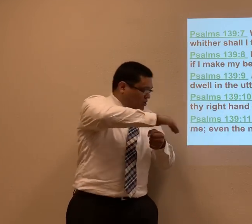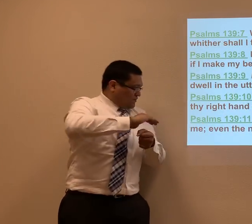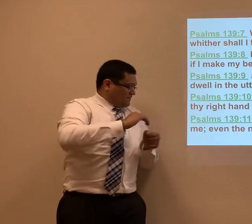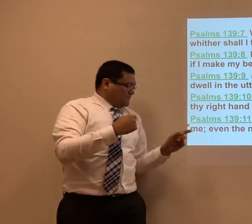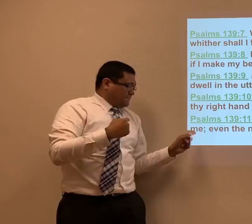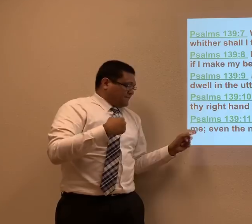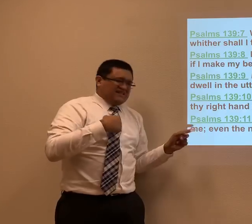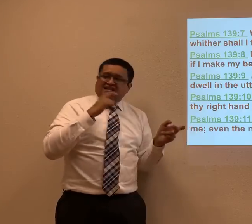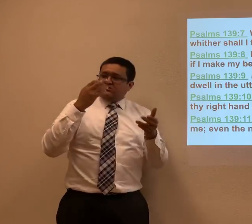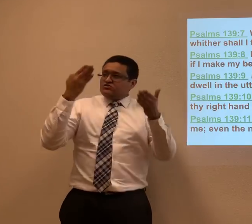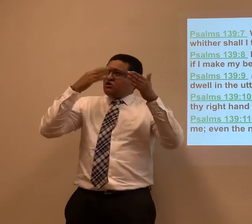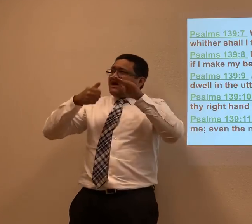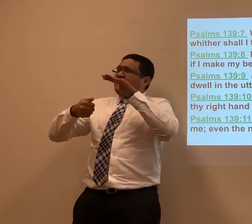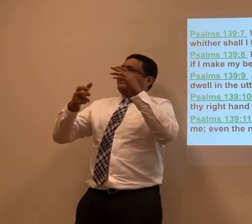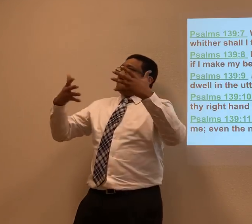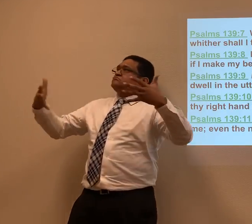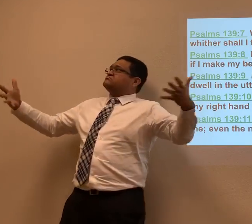if I say, surely the darkness shall cover me,